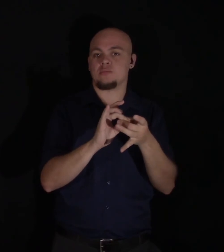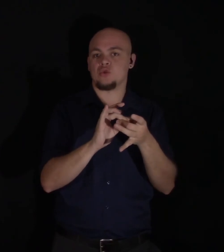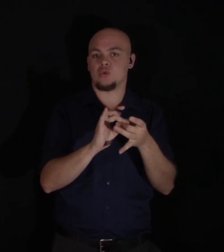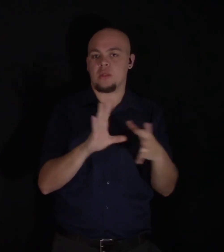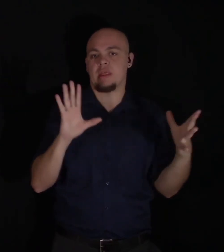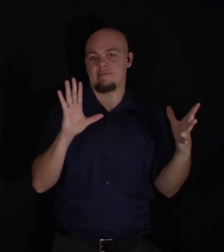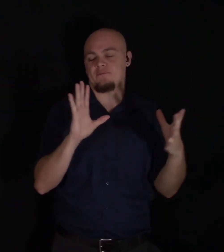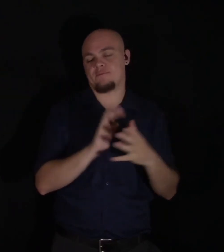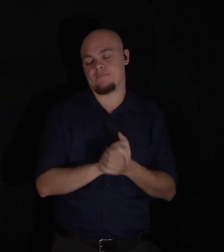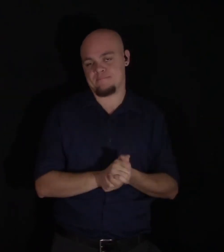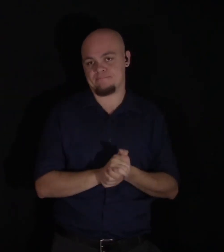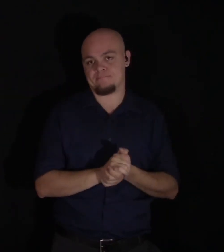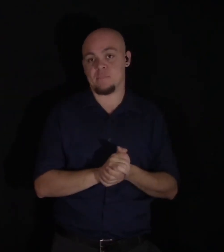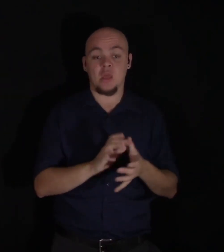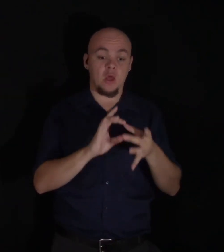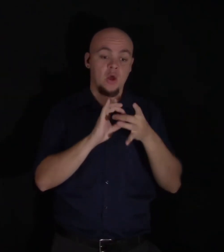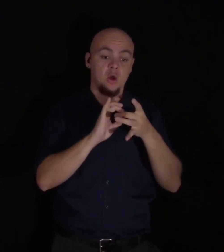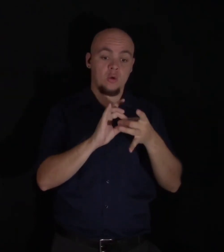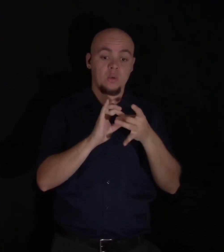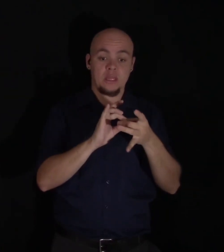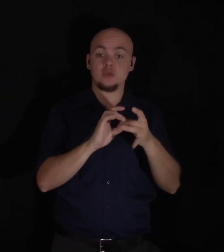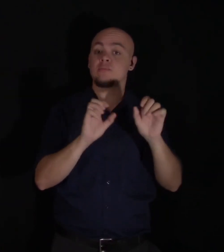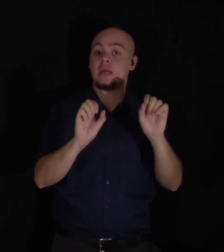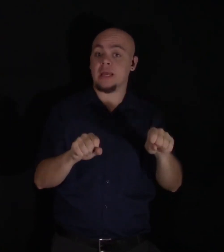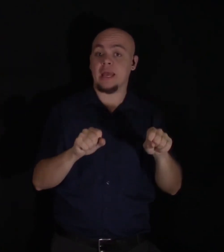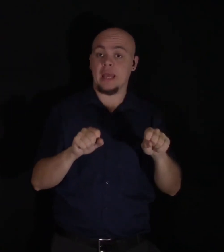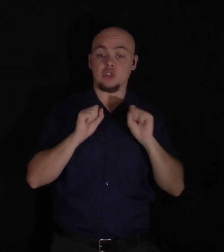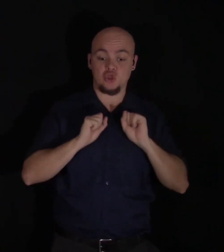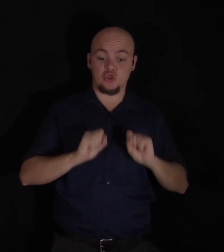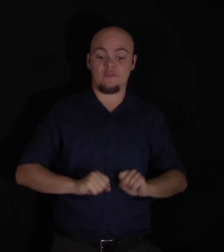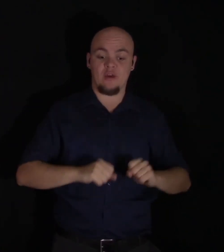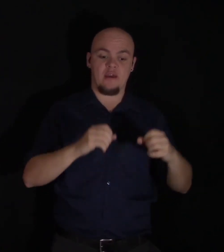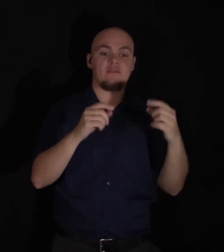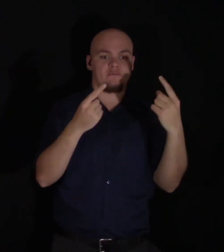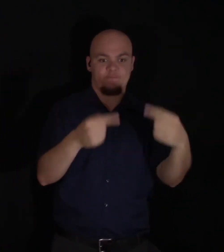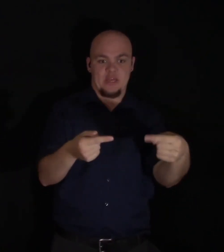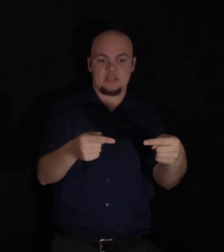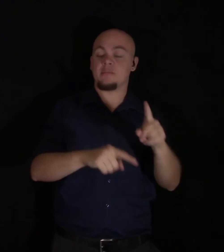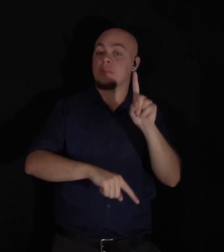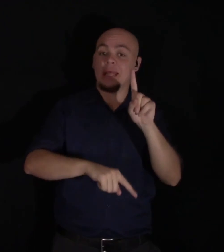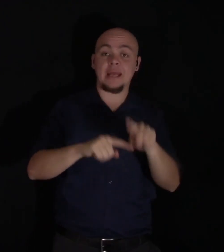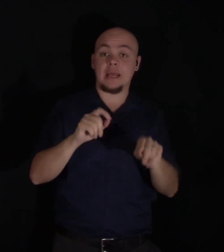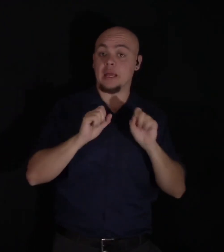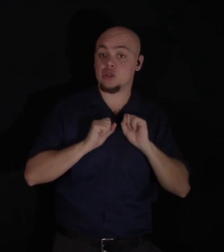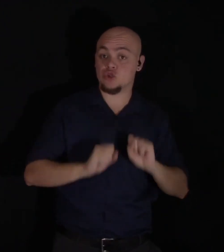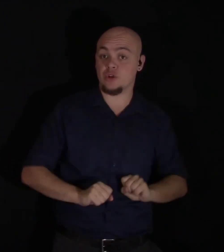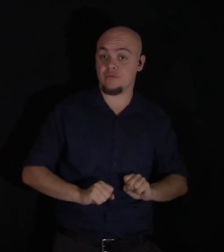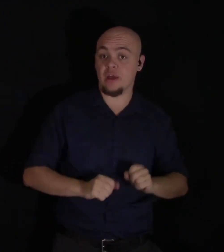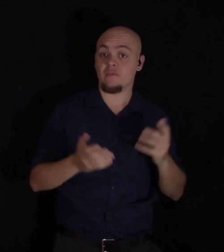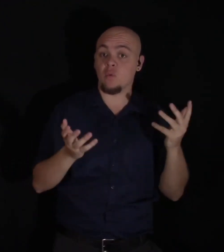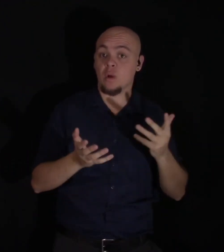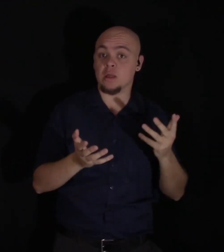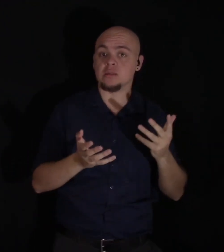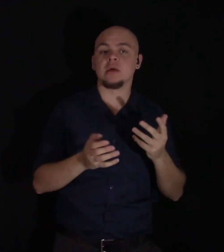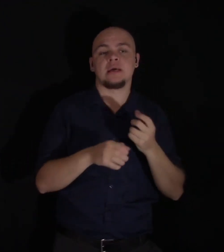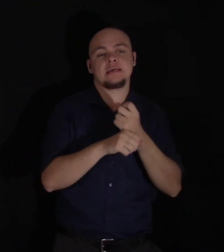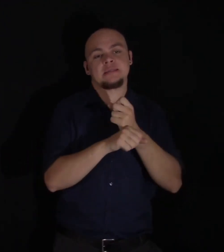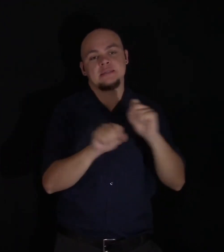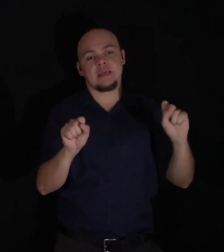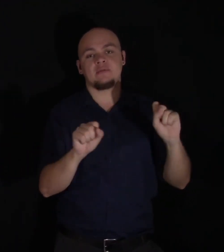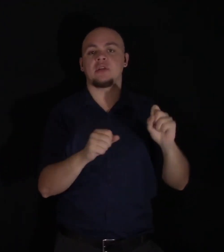A relationship can survive fights. What it cannot survive is loss of safety and security.